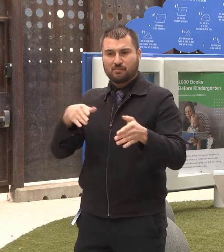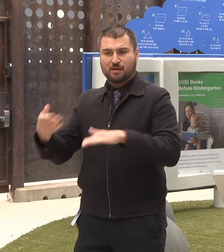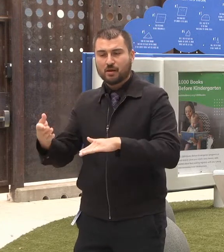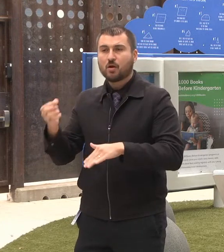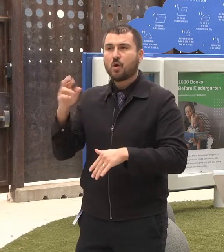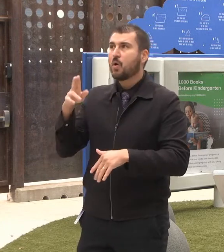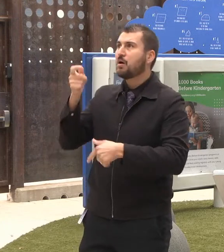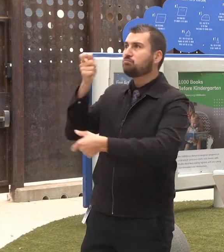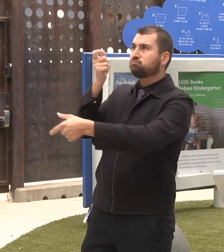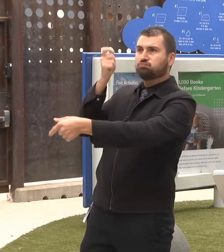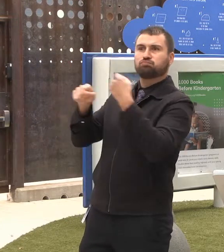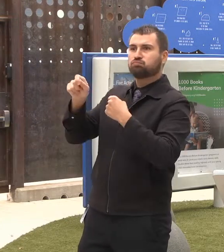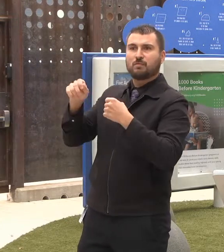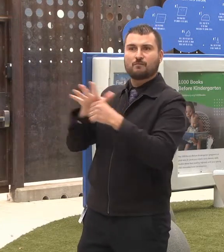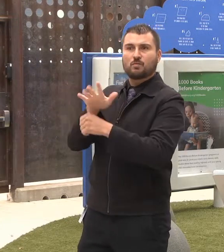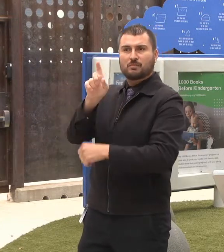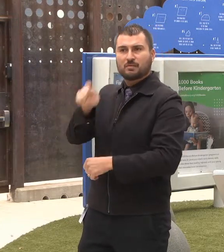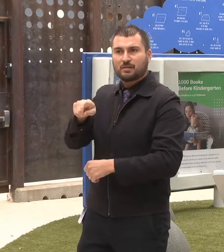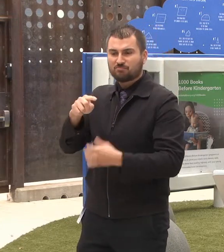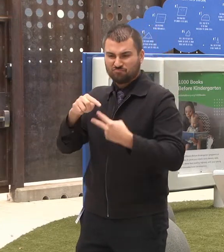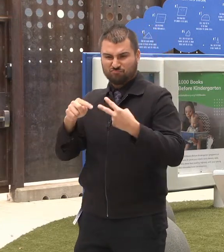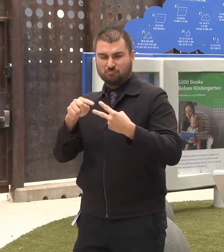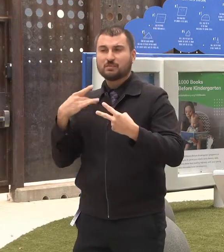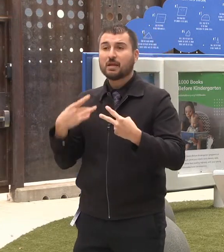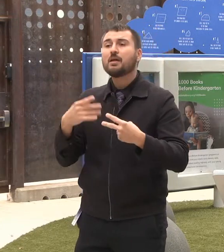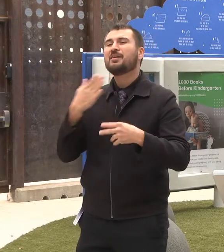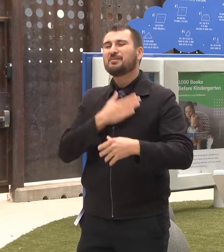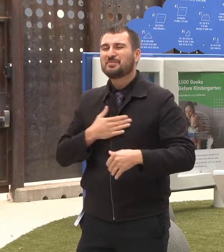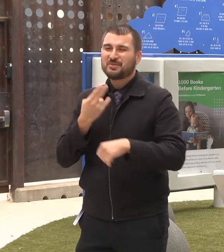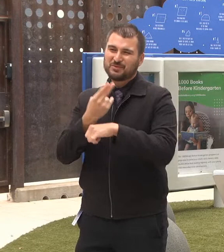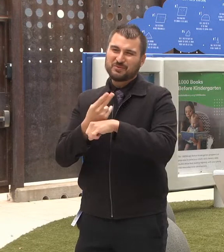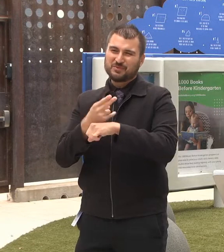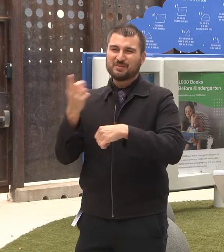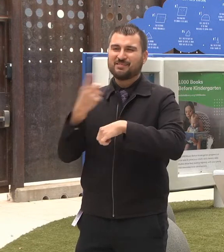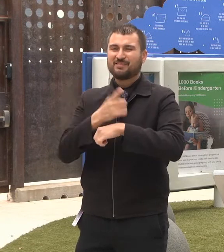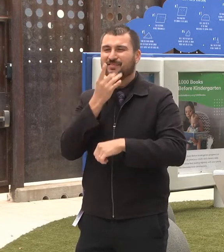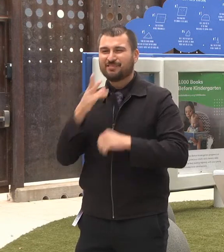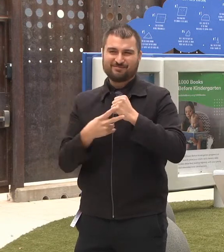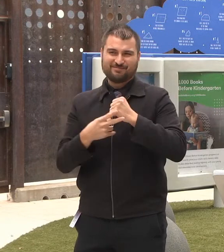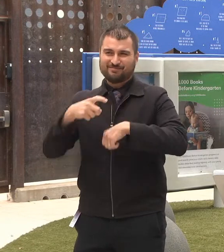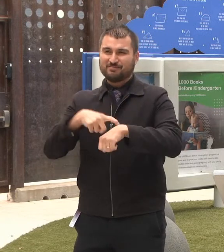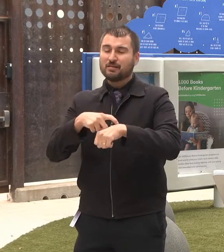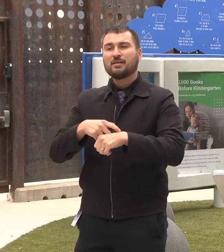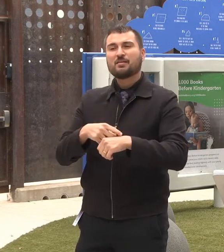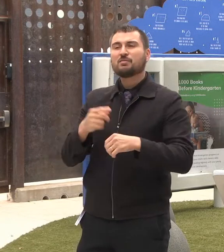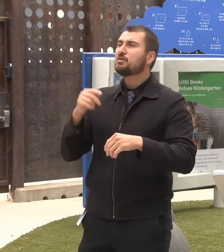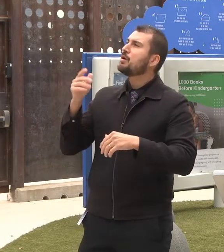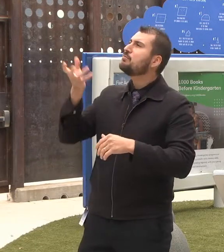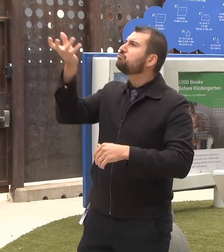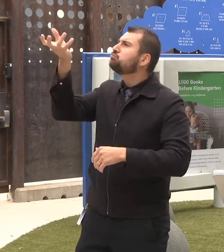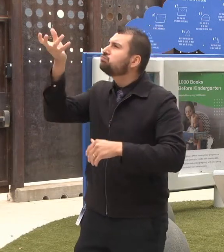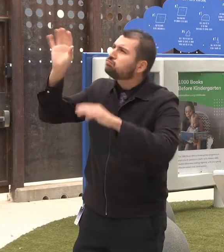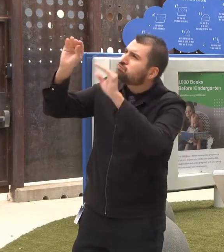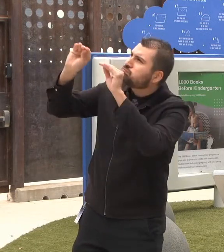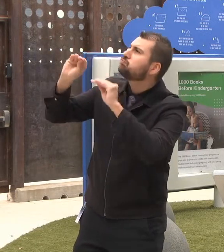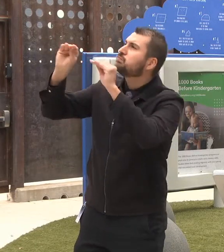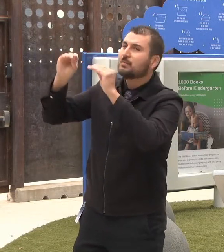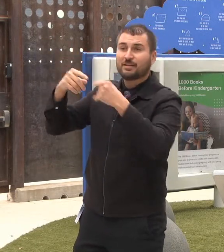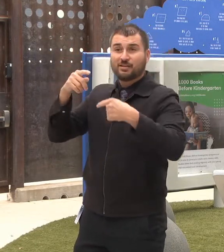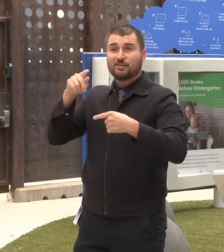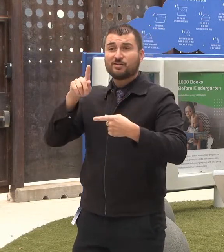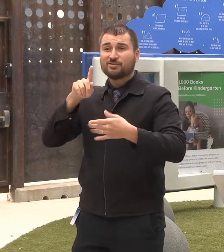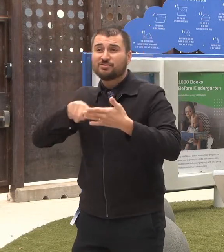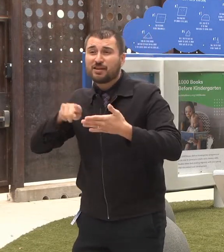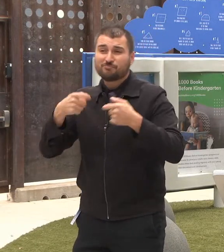or the alarm needs to be replaced. So please use daylight savings time as a moment to check your smoke detectors as well. So we want to ensure that